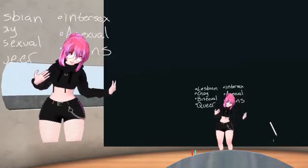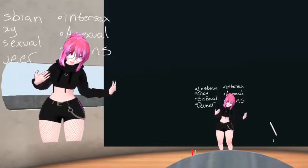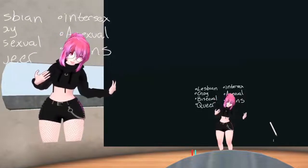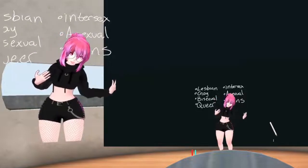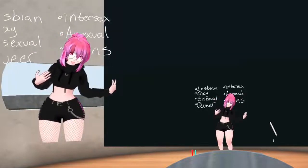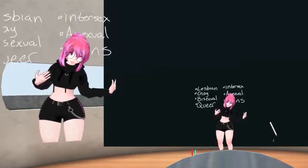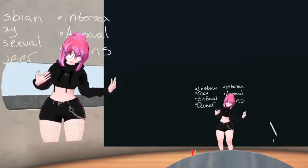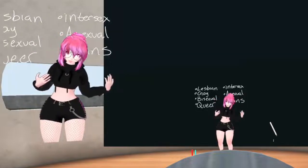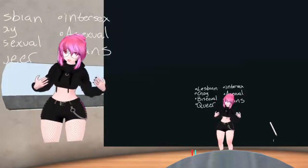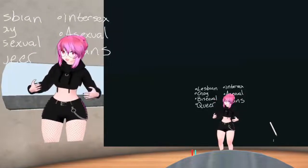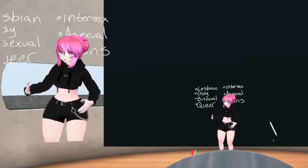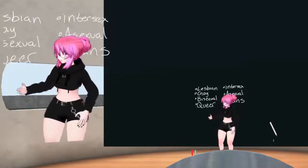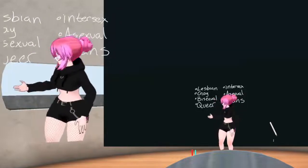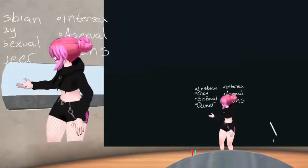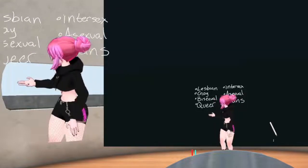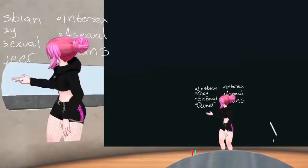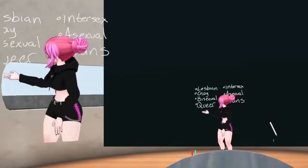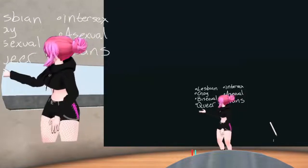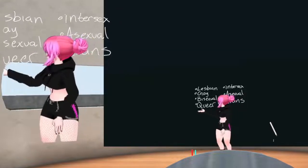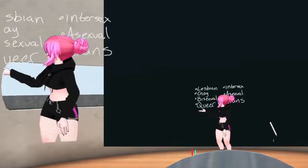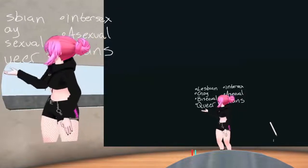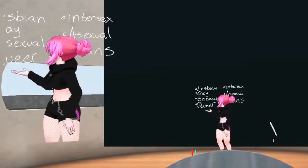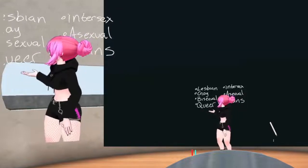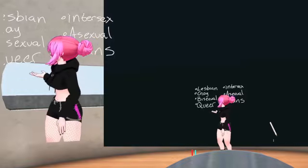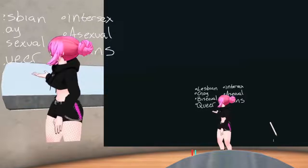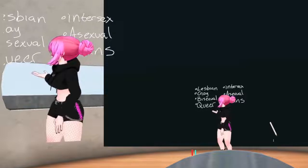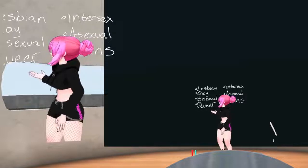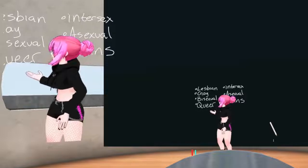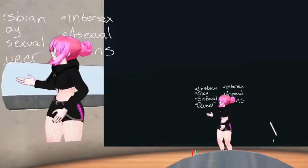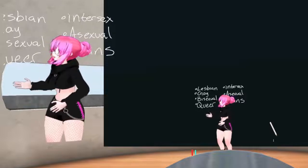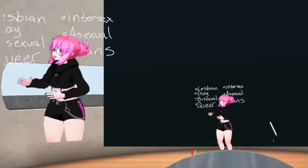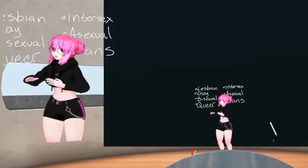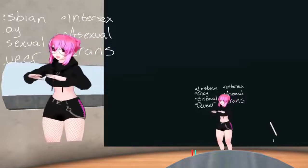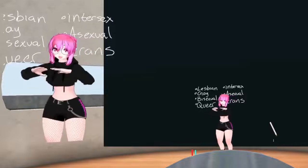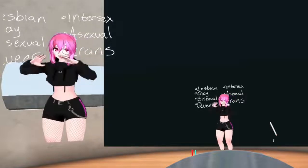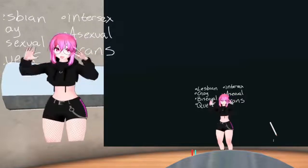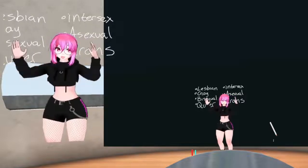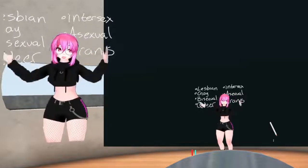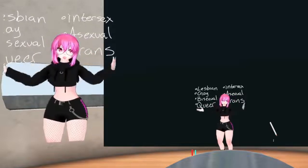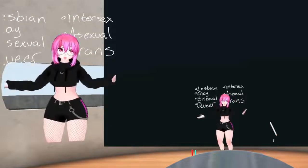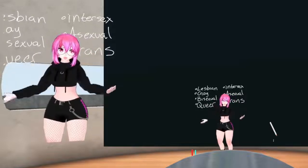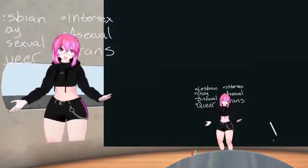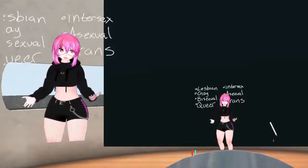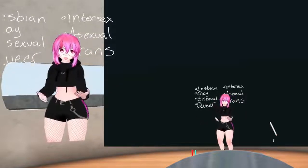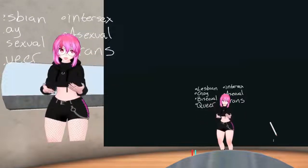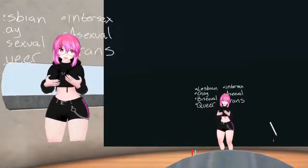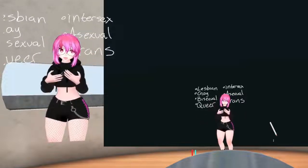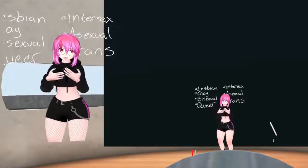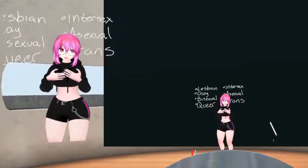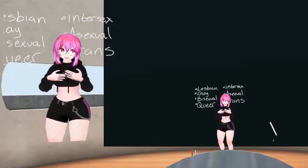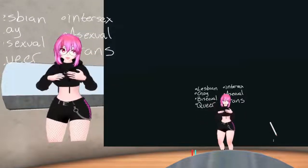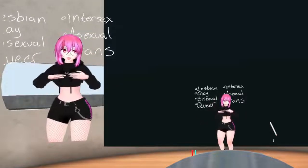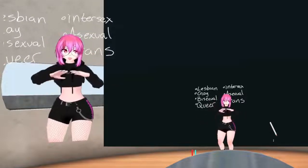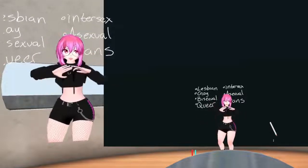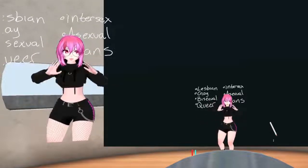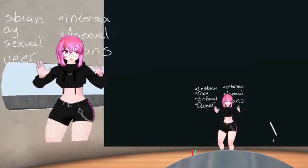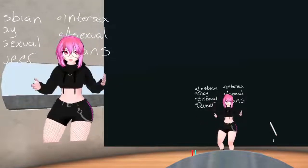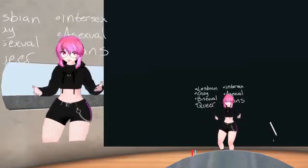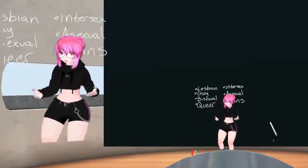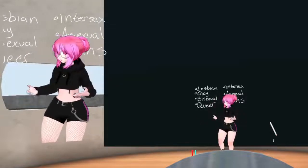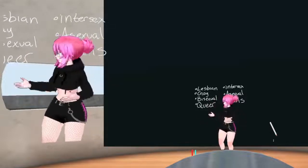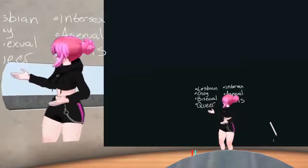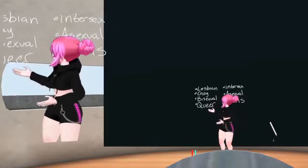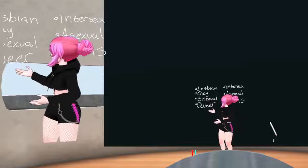cloud to make the shape of a rainbow. And because queerness is about encapsulating all identities and queer culture